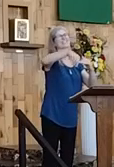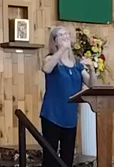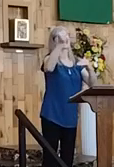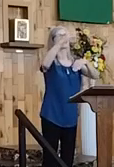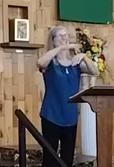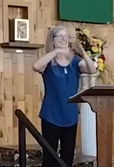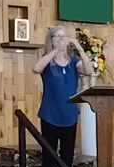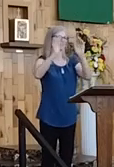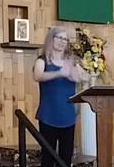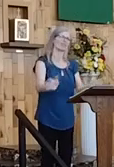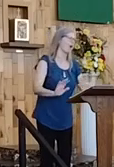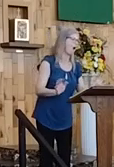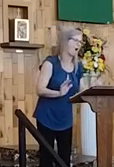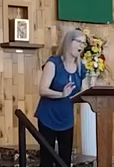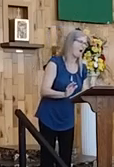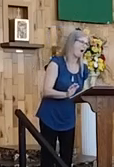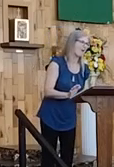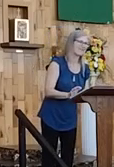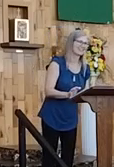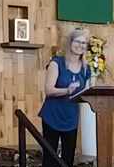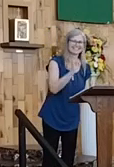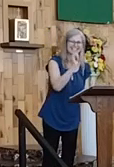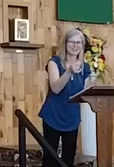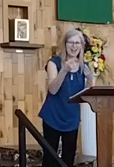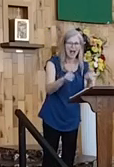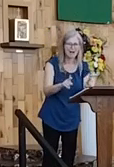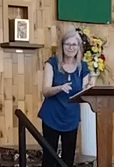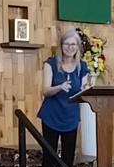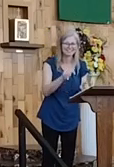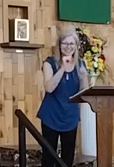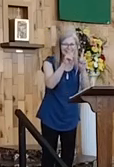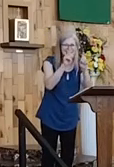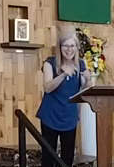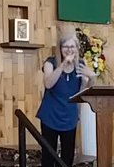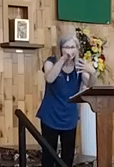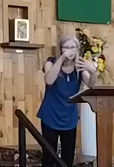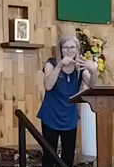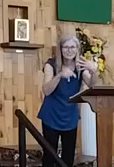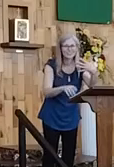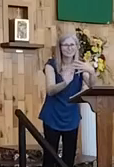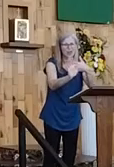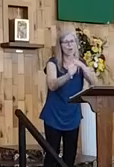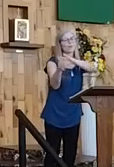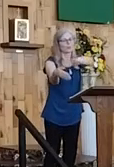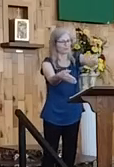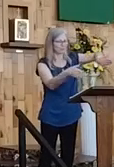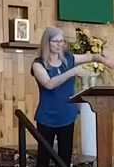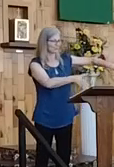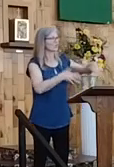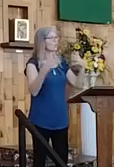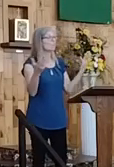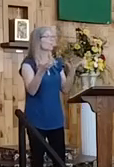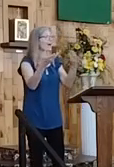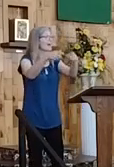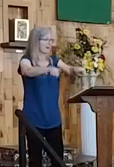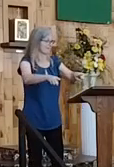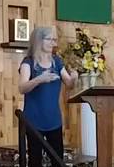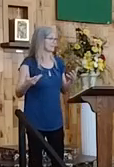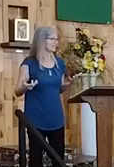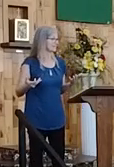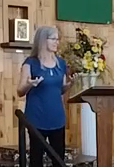heaven. That's not going to happen. Jesus says what's going to happen is,